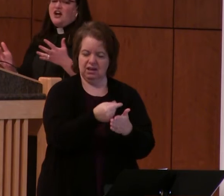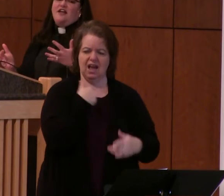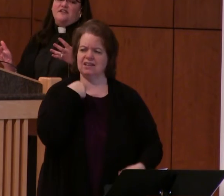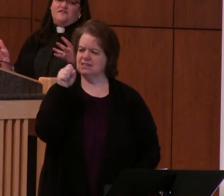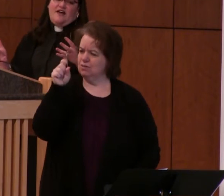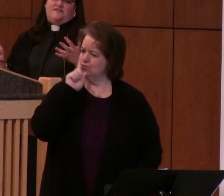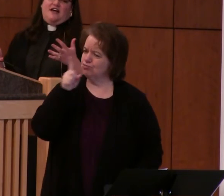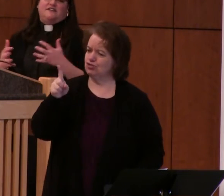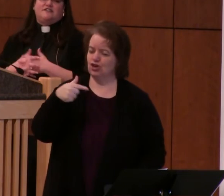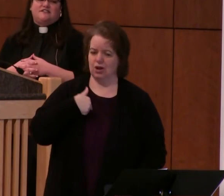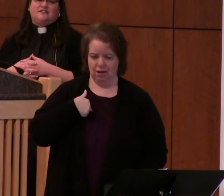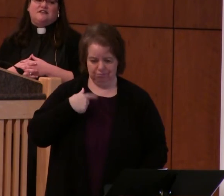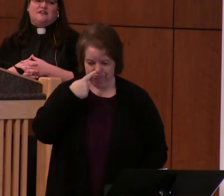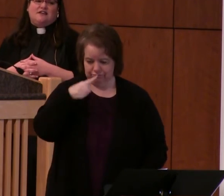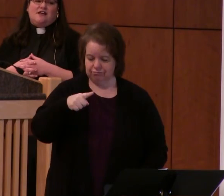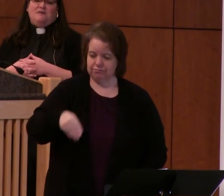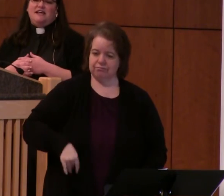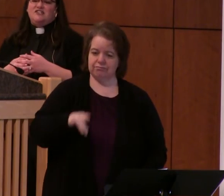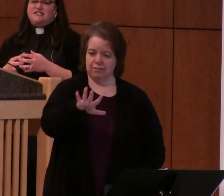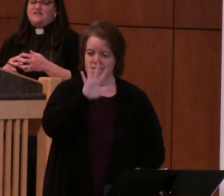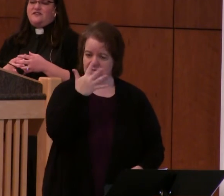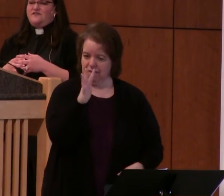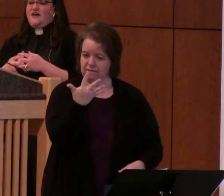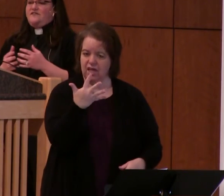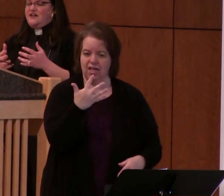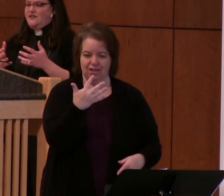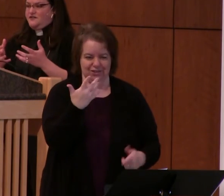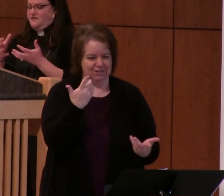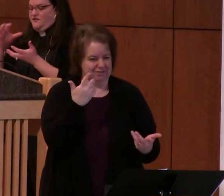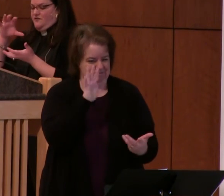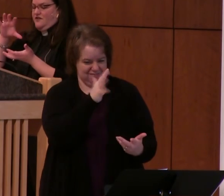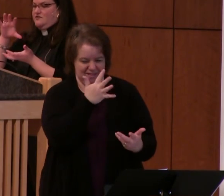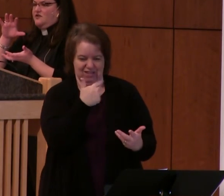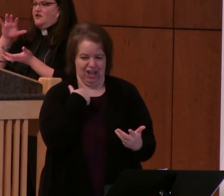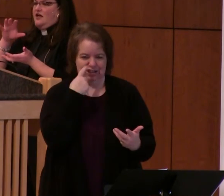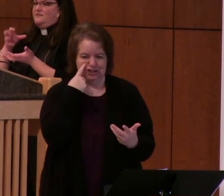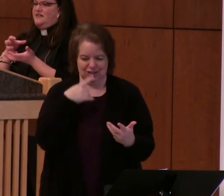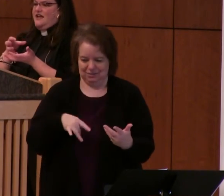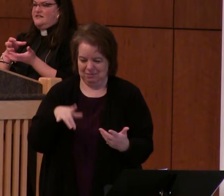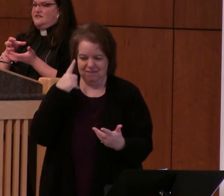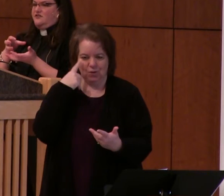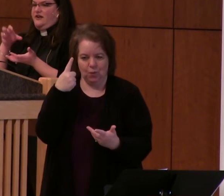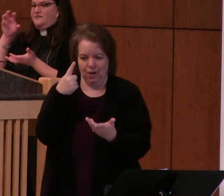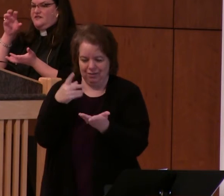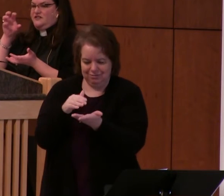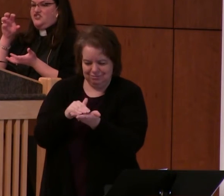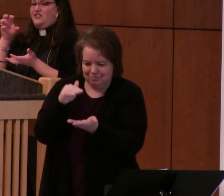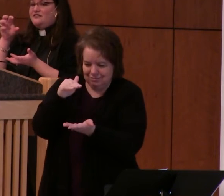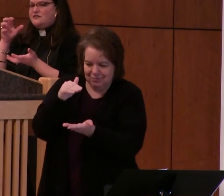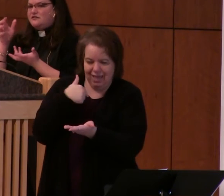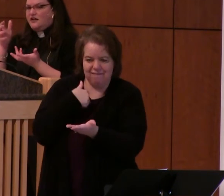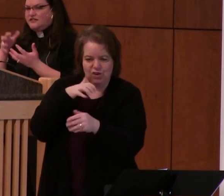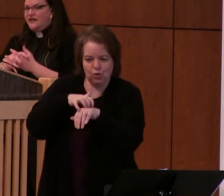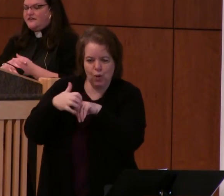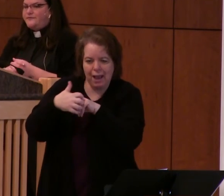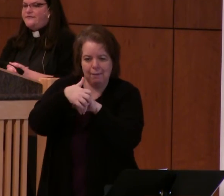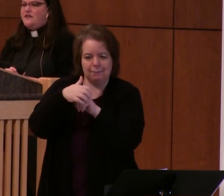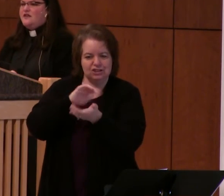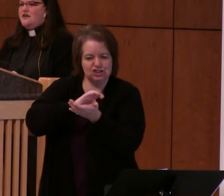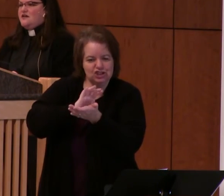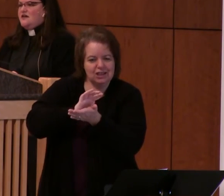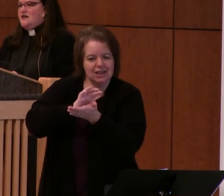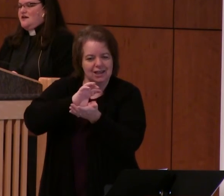said, sure, I'll give $5. I mean, I had just given $5 for one of those little cups that has grapes and cheese all